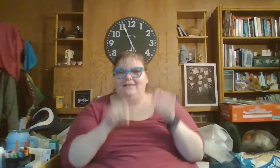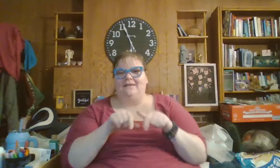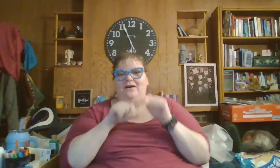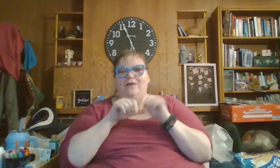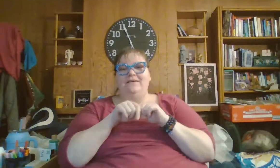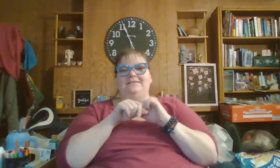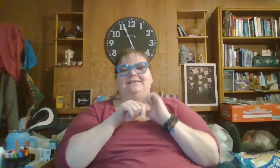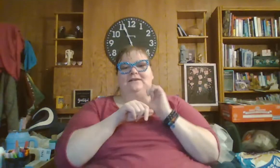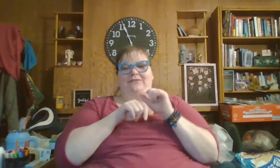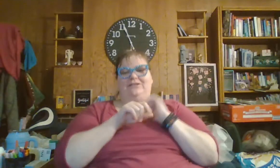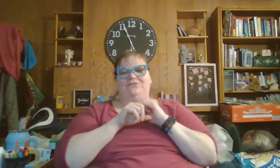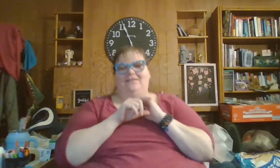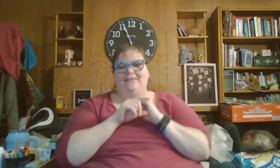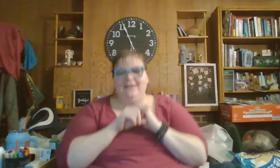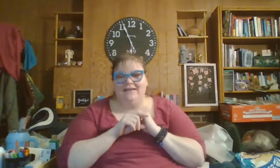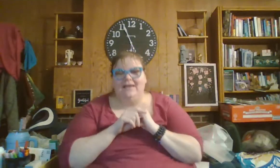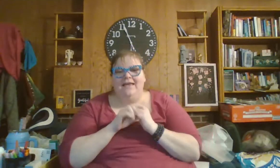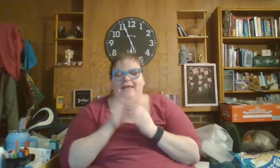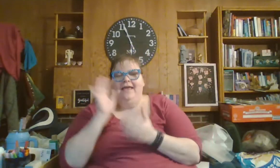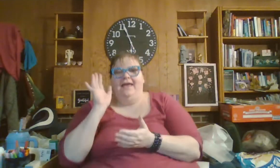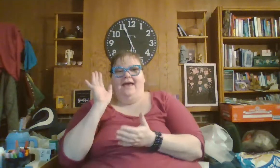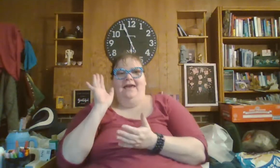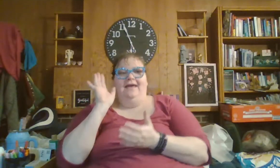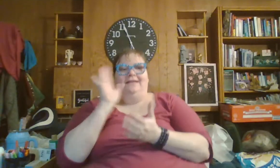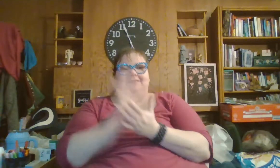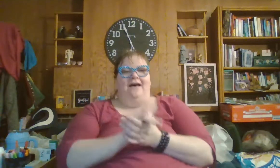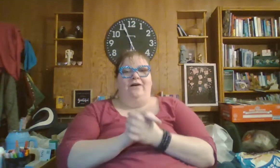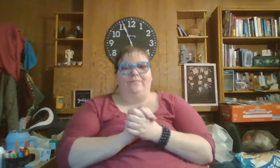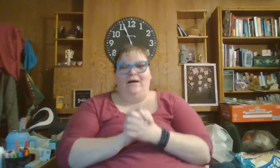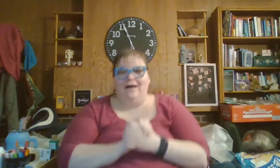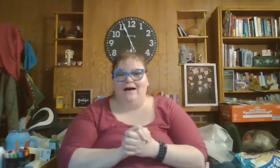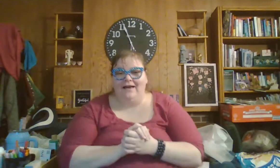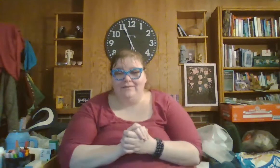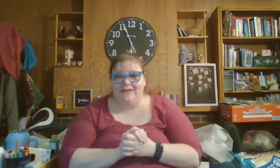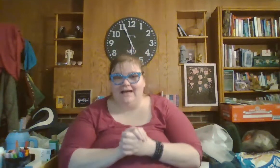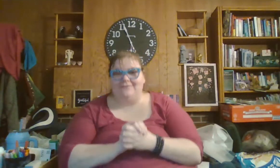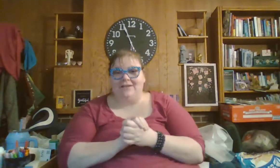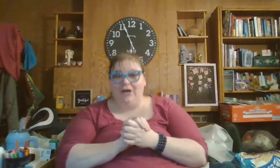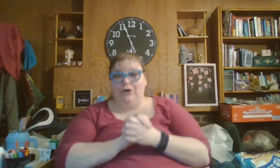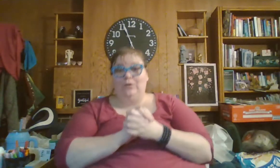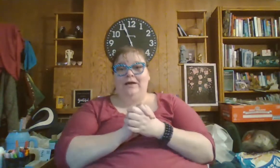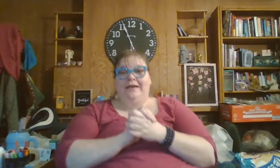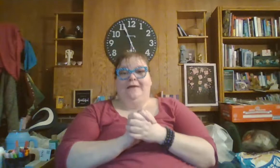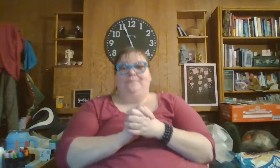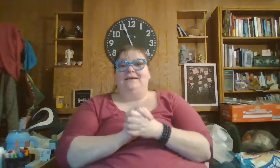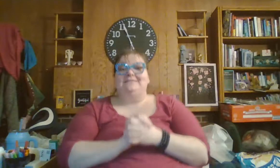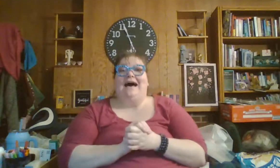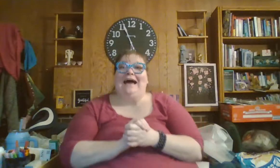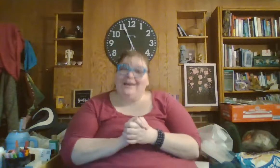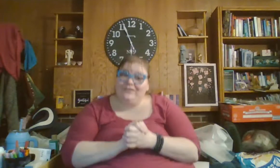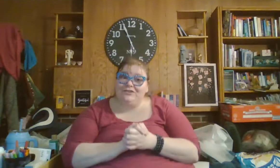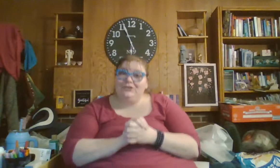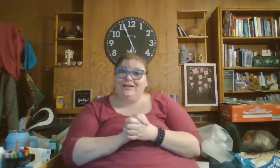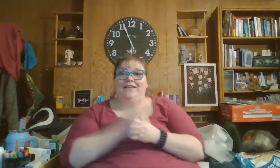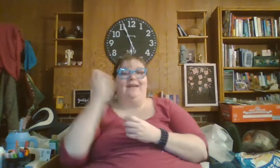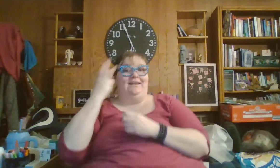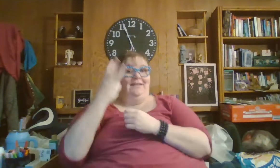the comments and I will get you the link. And I am going to have to go because I have a tutoring client in